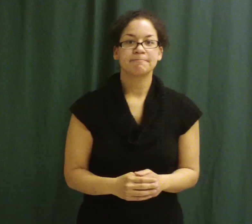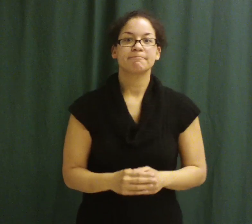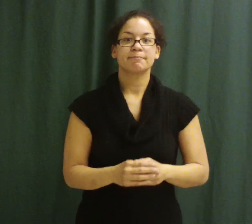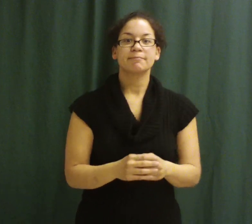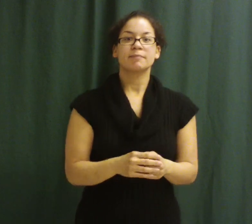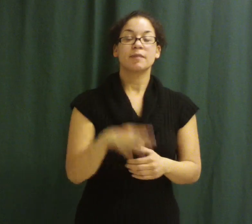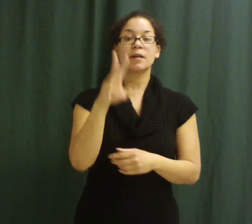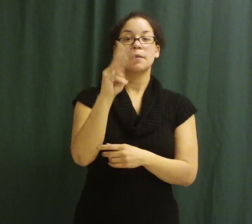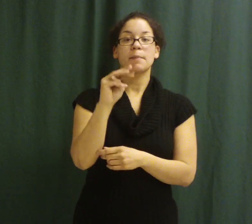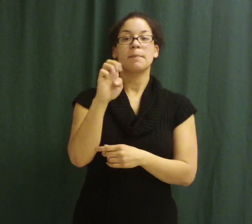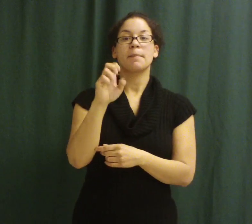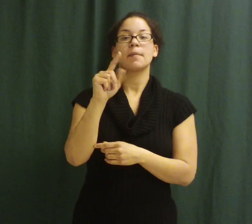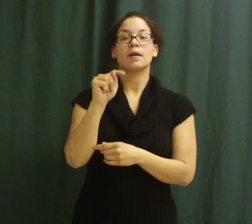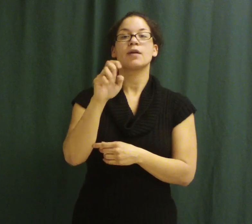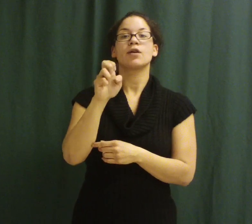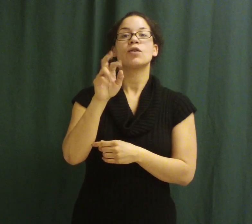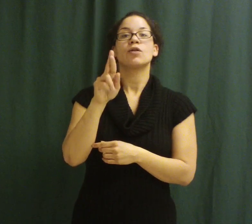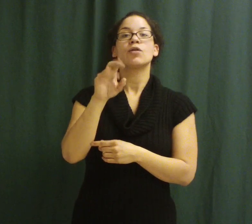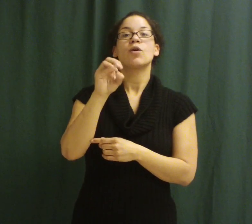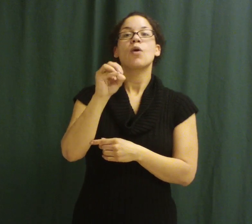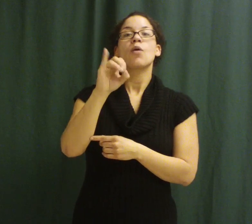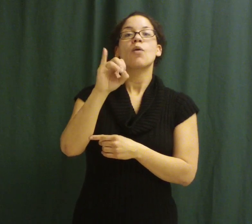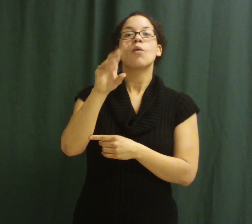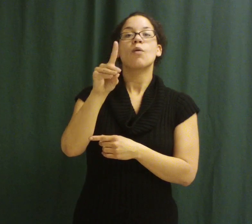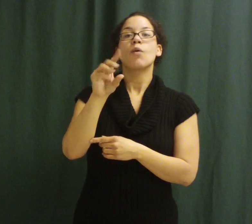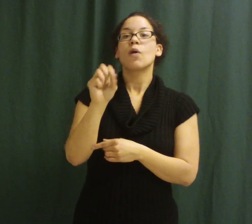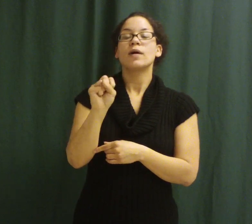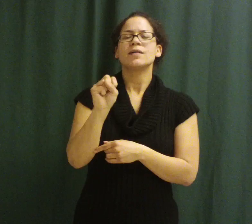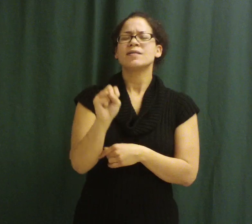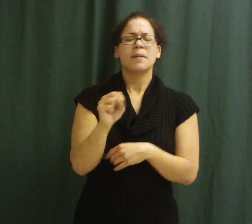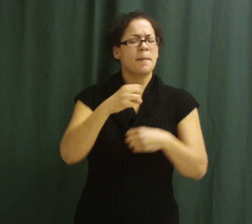Meteoroids are pieces of space debris.